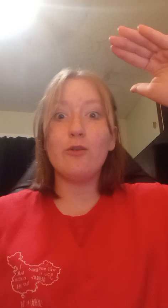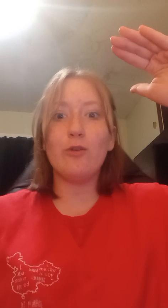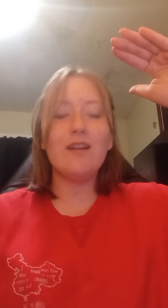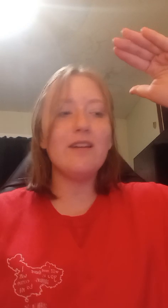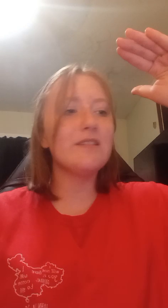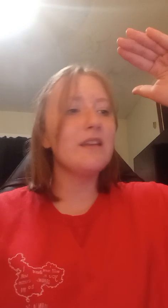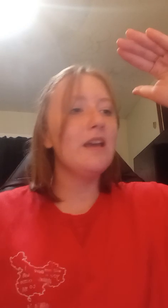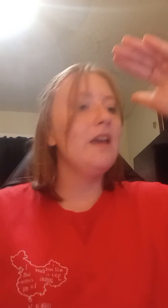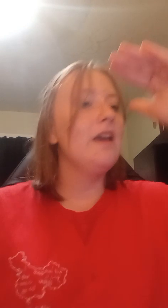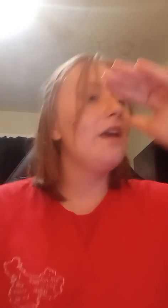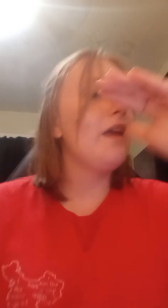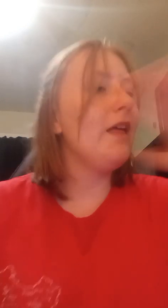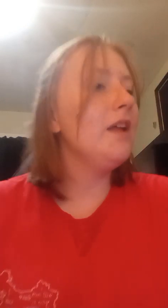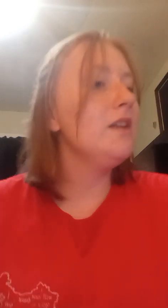organized, and